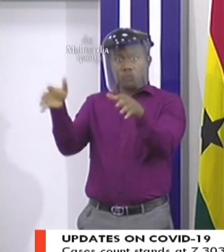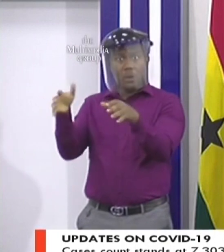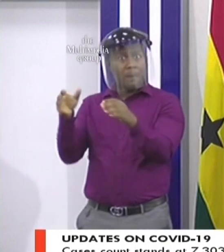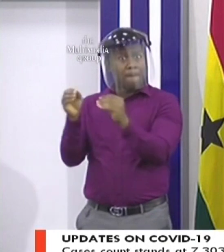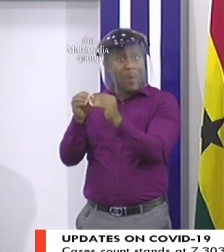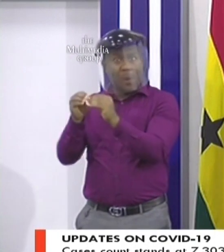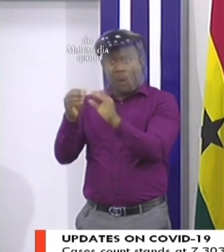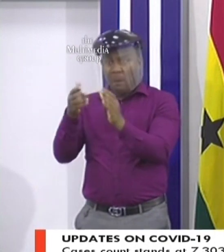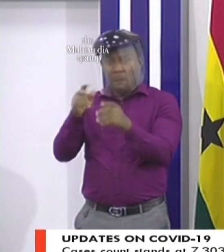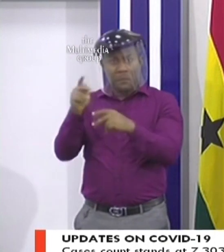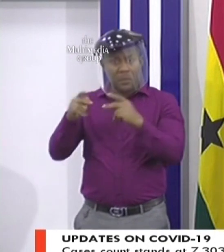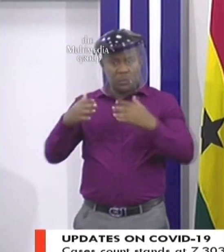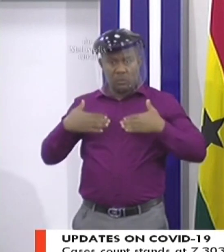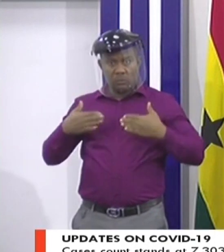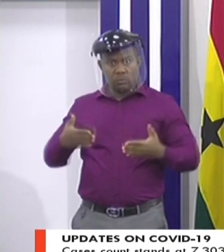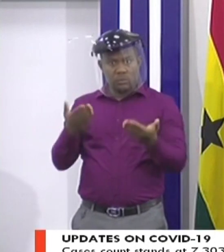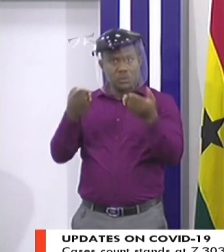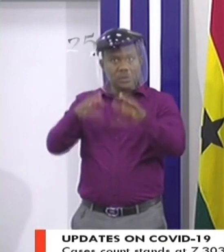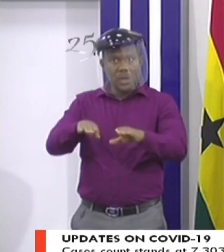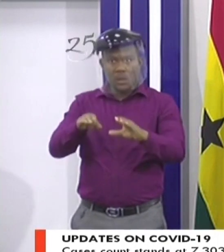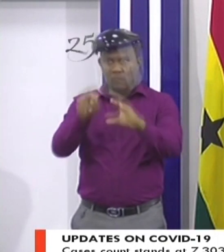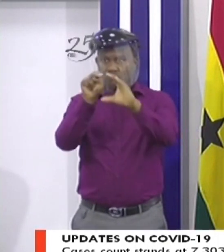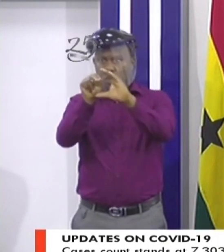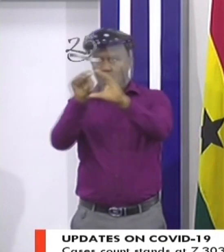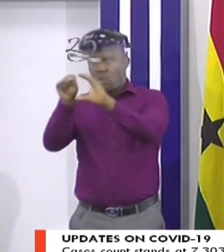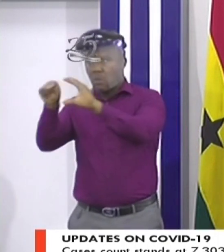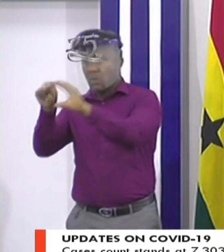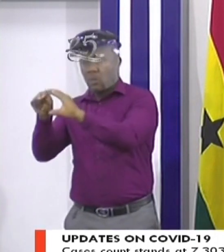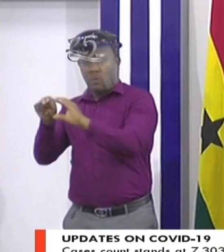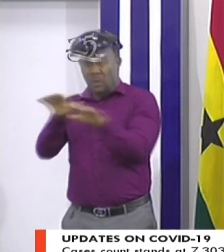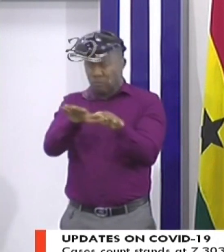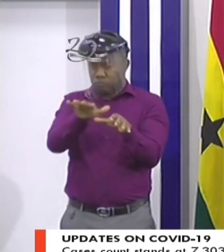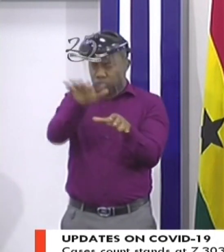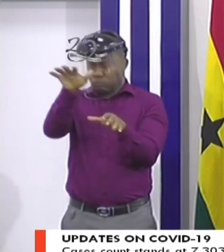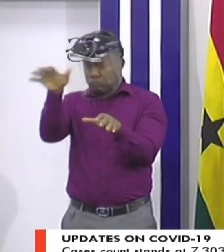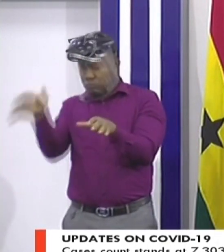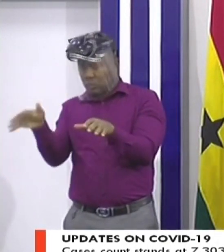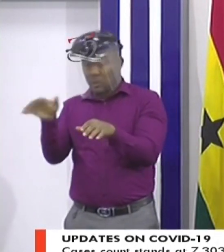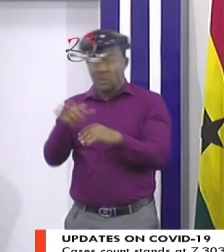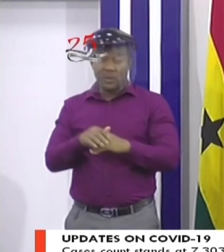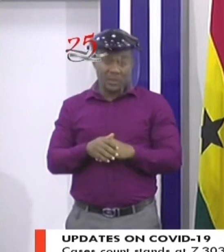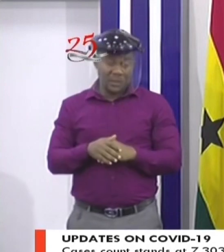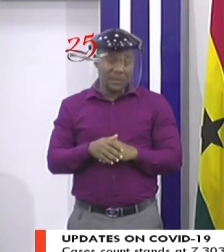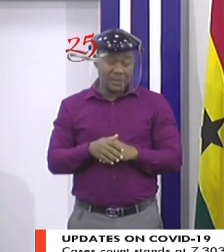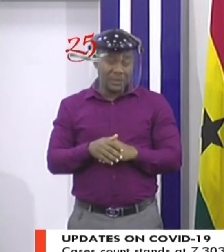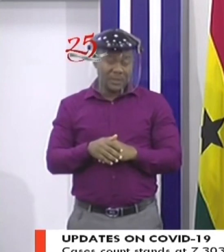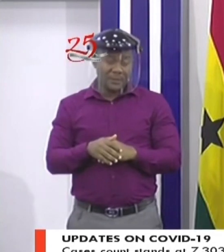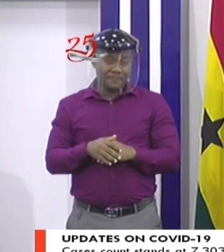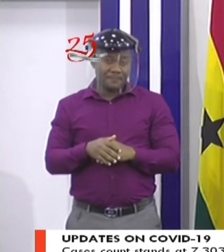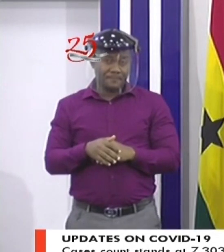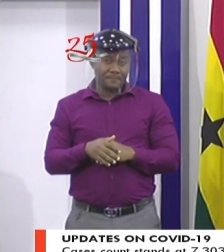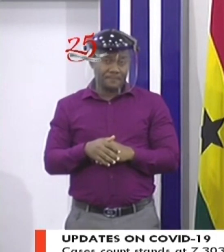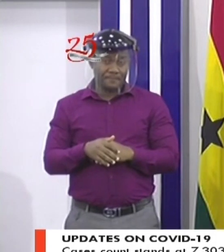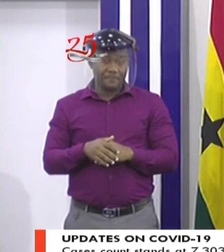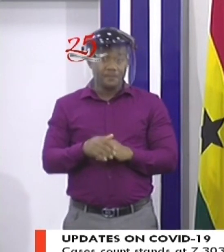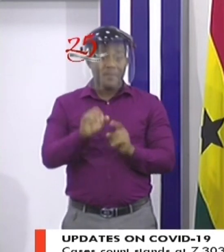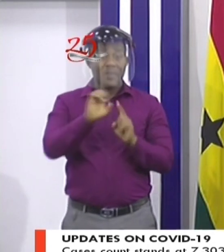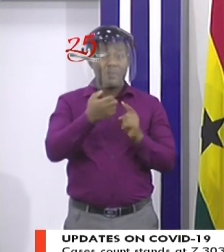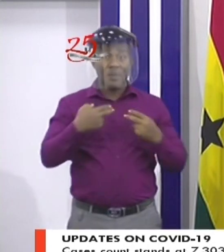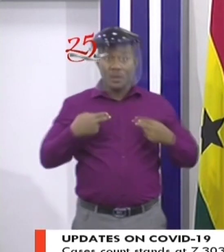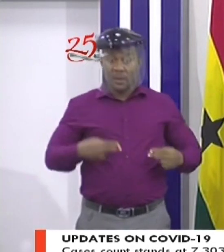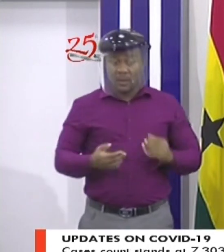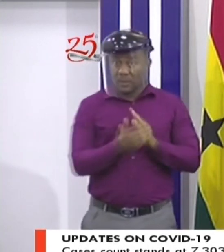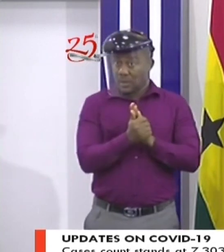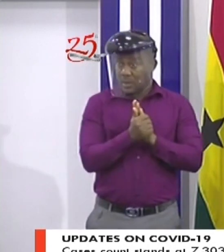burial protocol indicates that the health system, the environmental health supporting the various